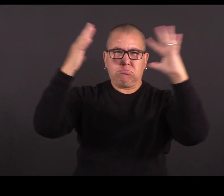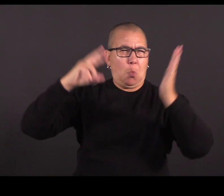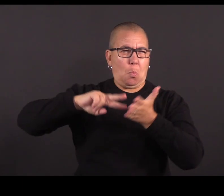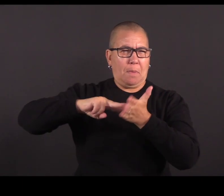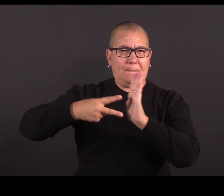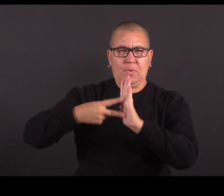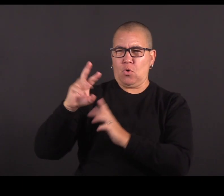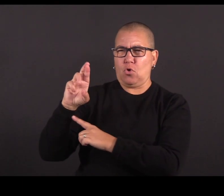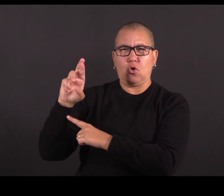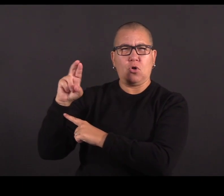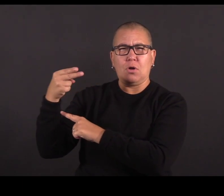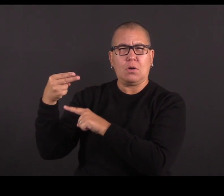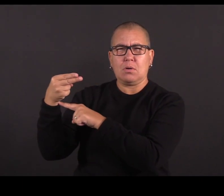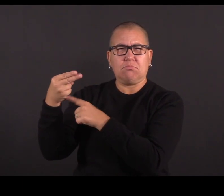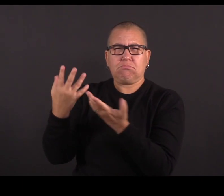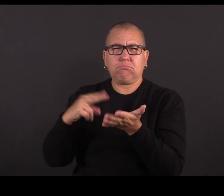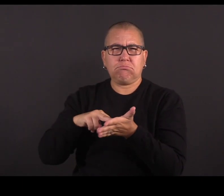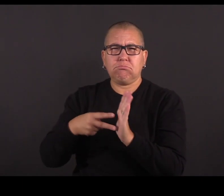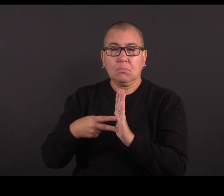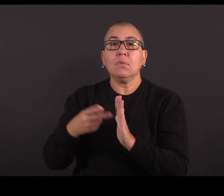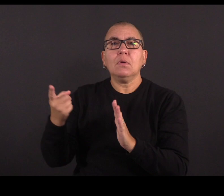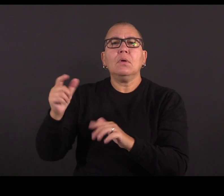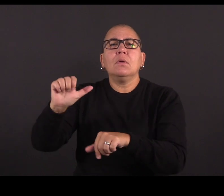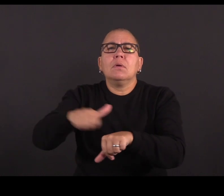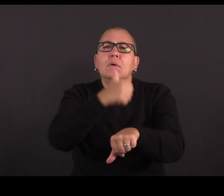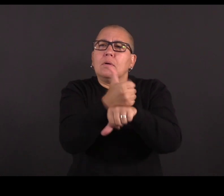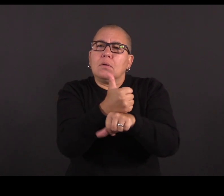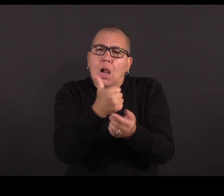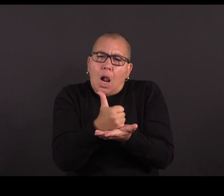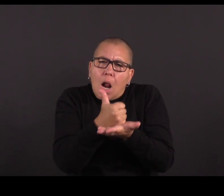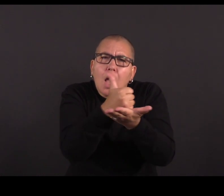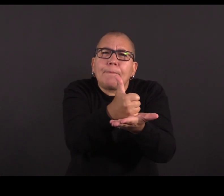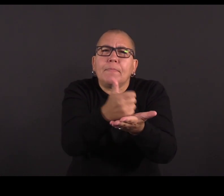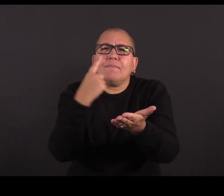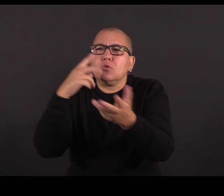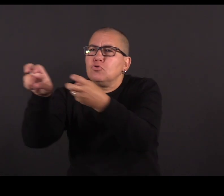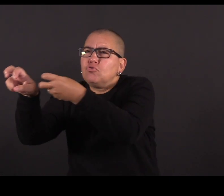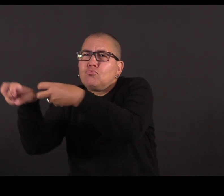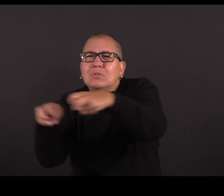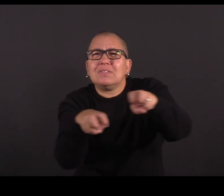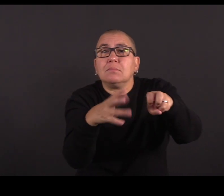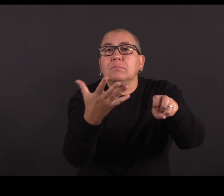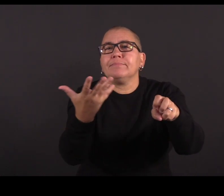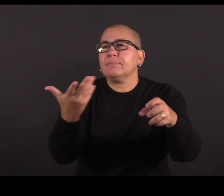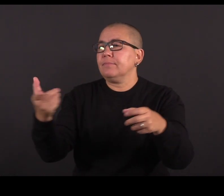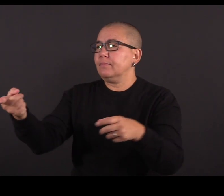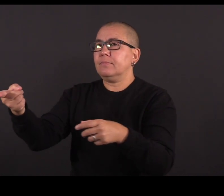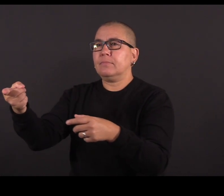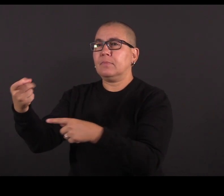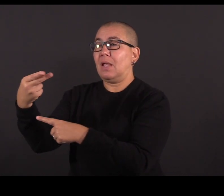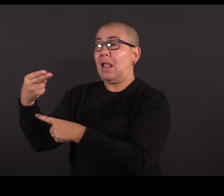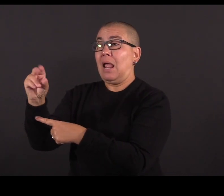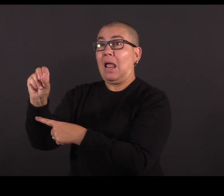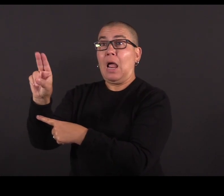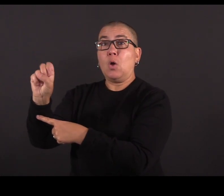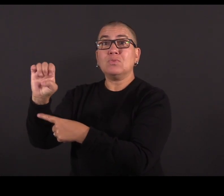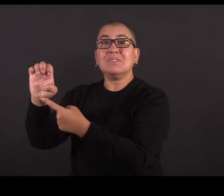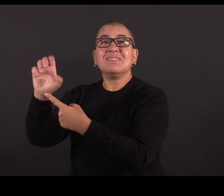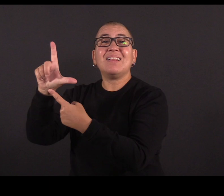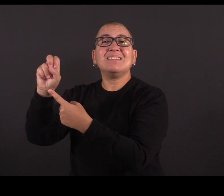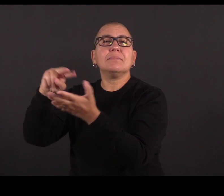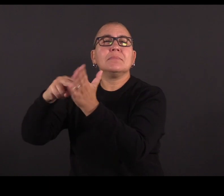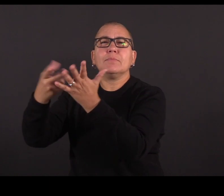is designed to help people transition as quickly as possible from houselessness into permanent housing.